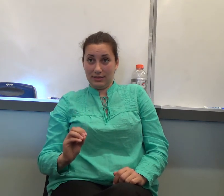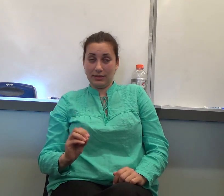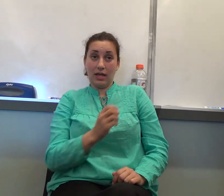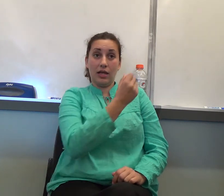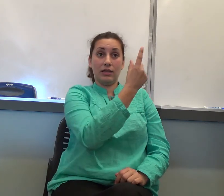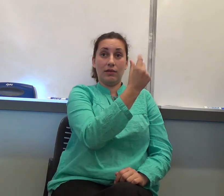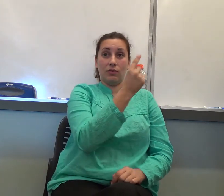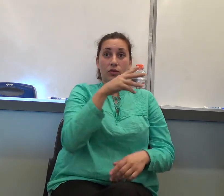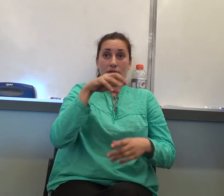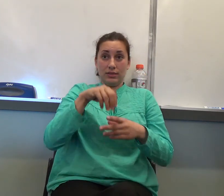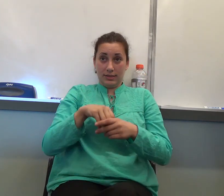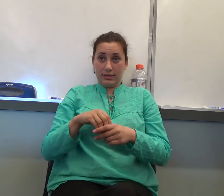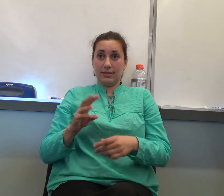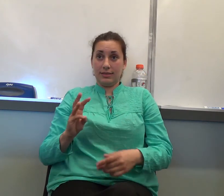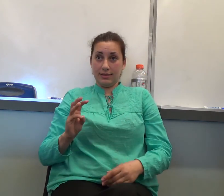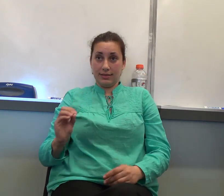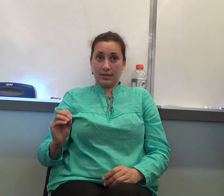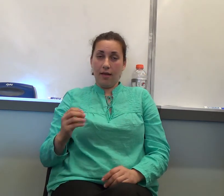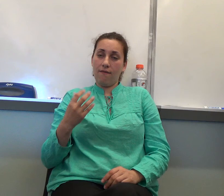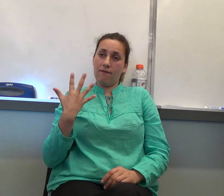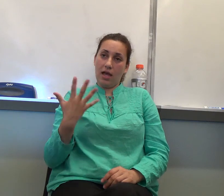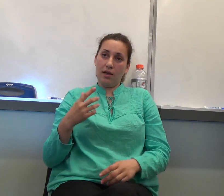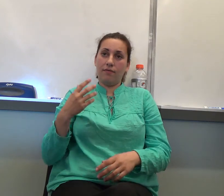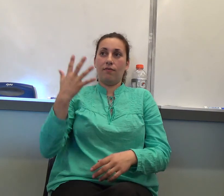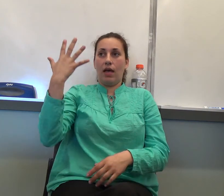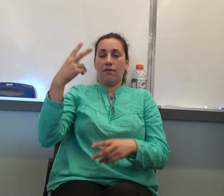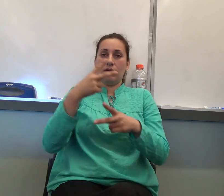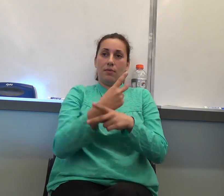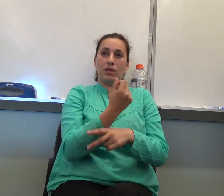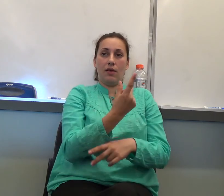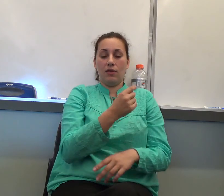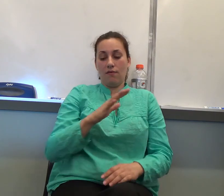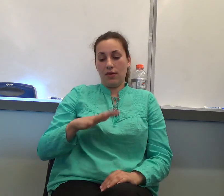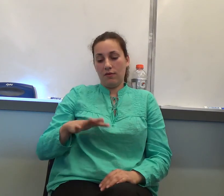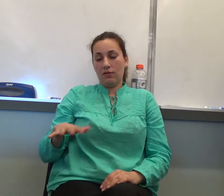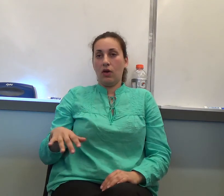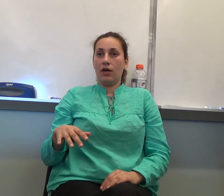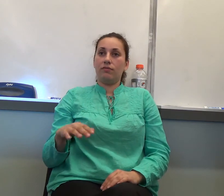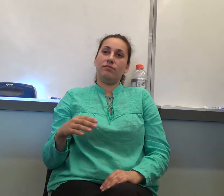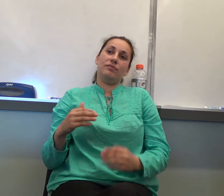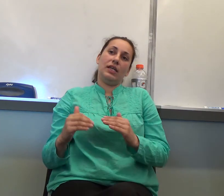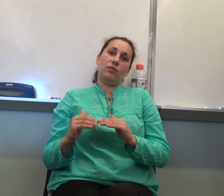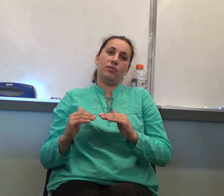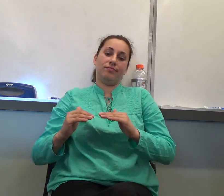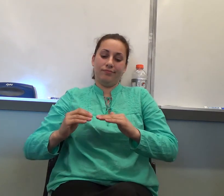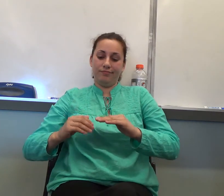55, subtracting 5. Then start bringing the zeros in. 11 into